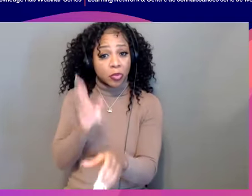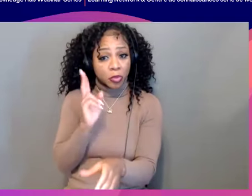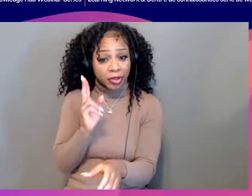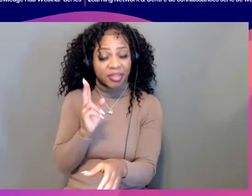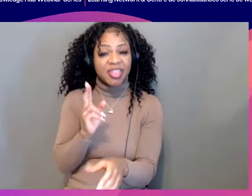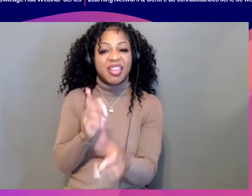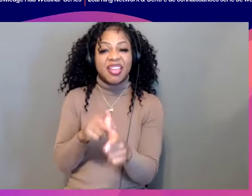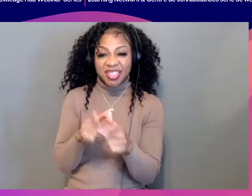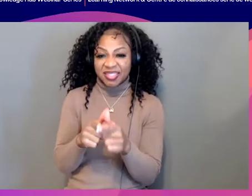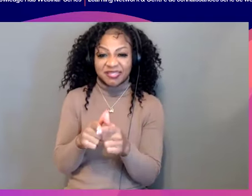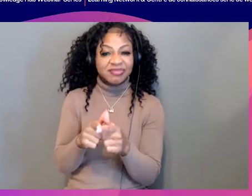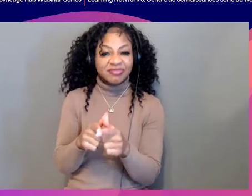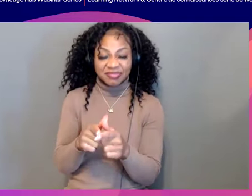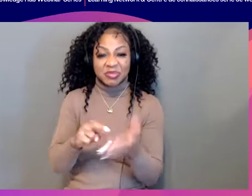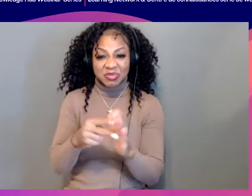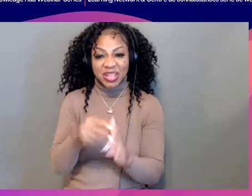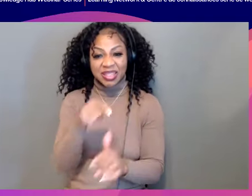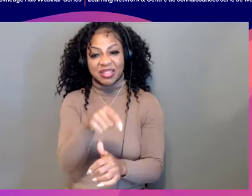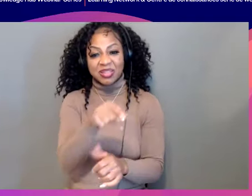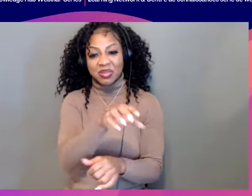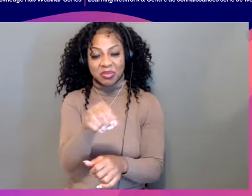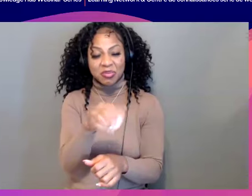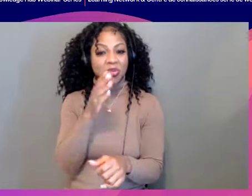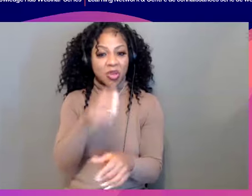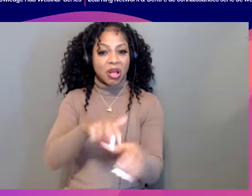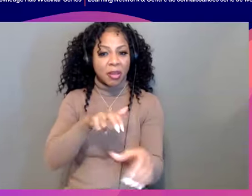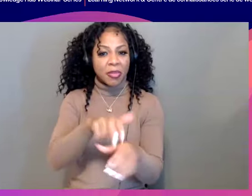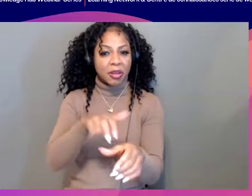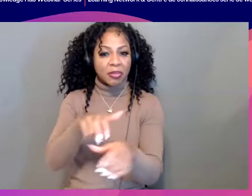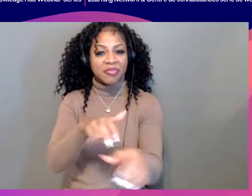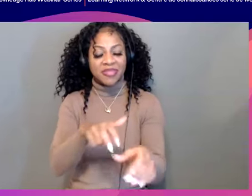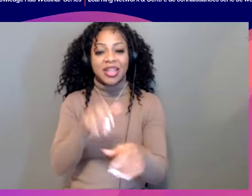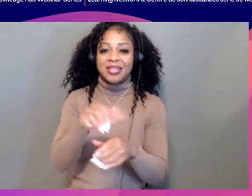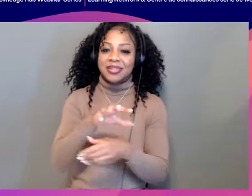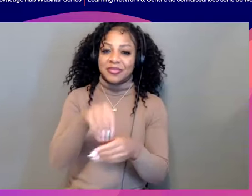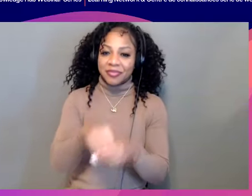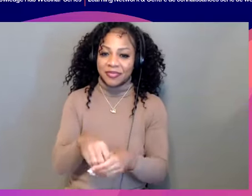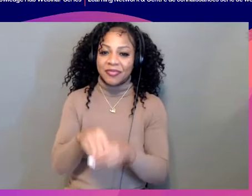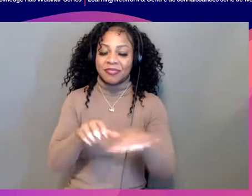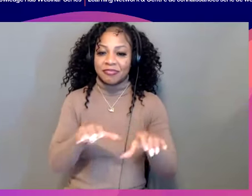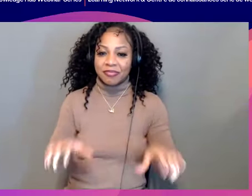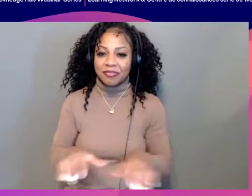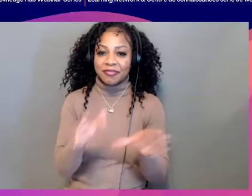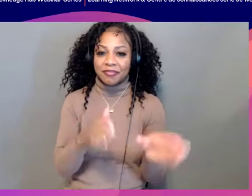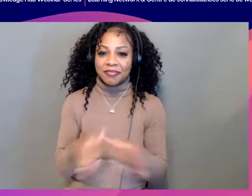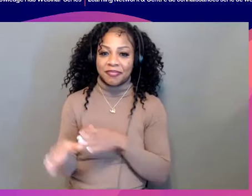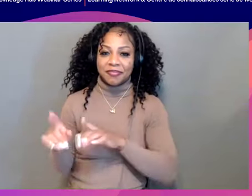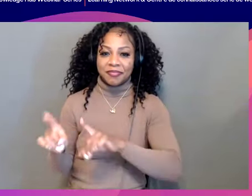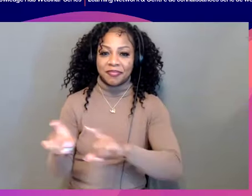then leads to higher turnover rates. All of this was found in the action plan survey.